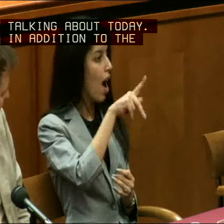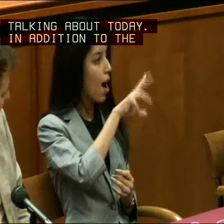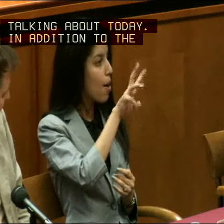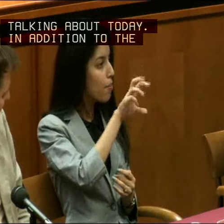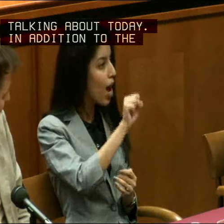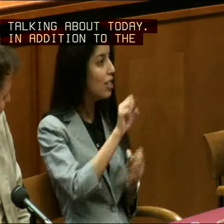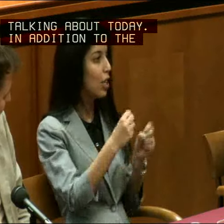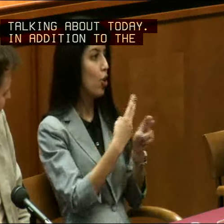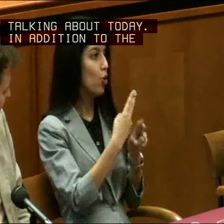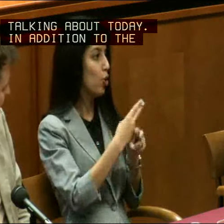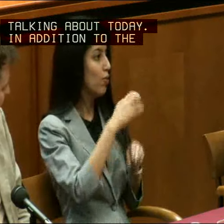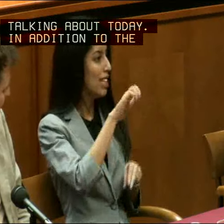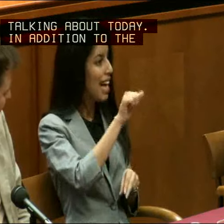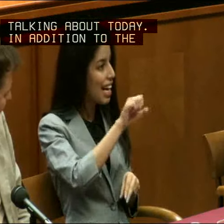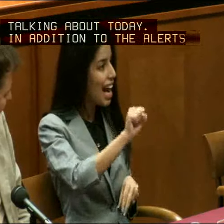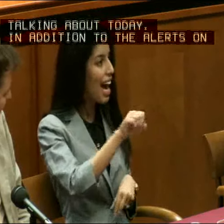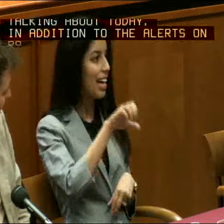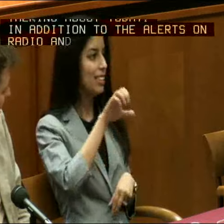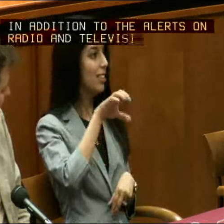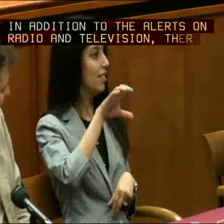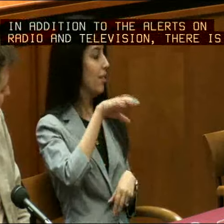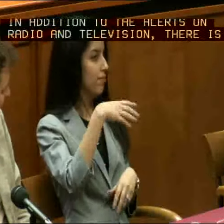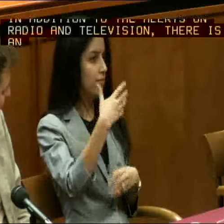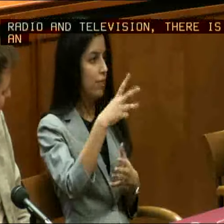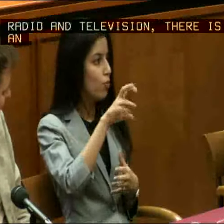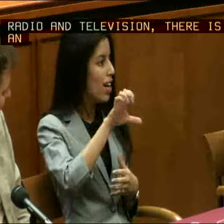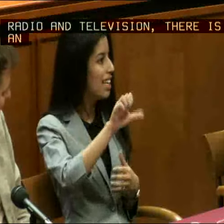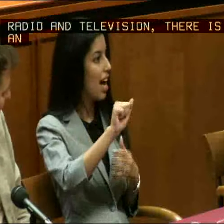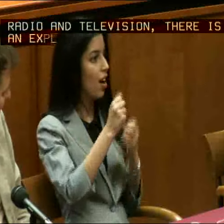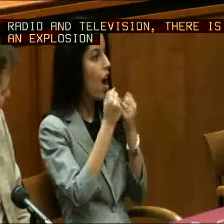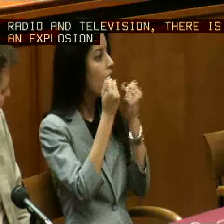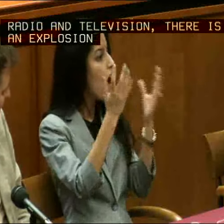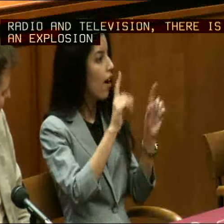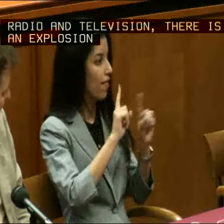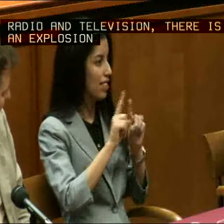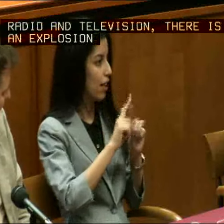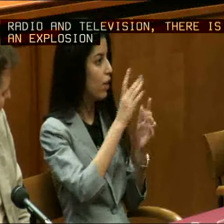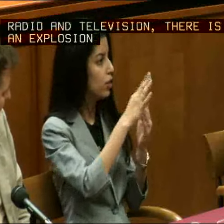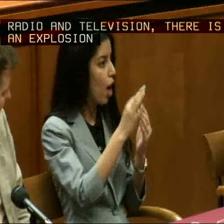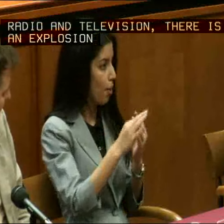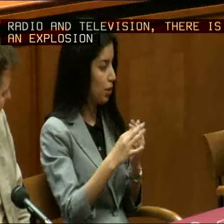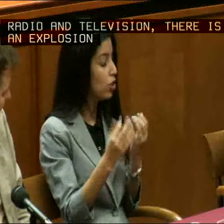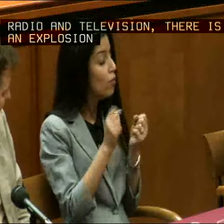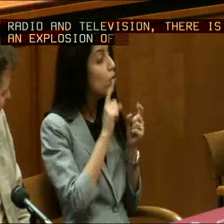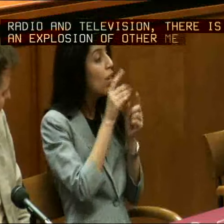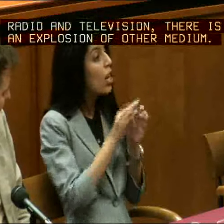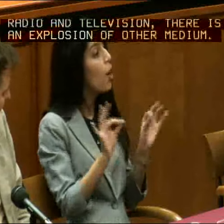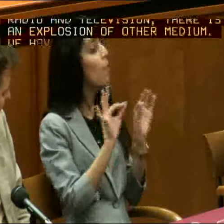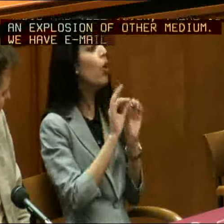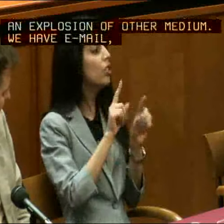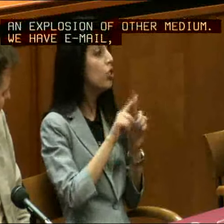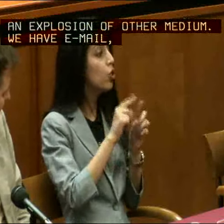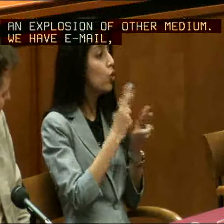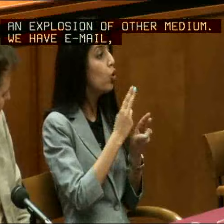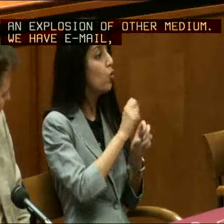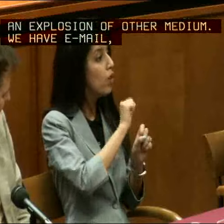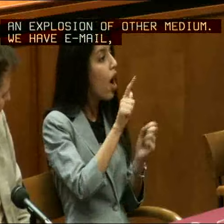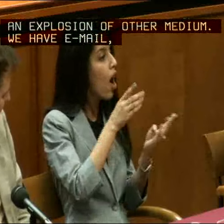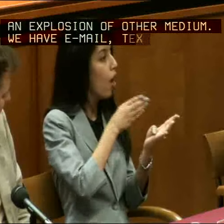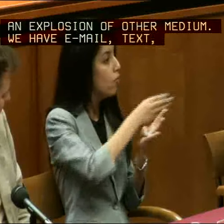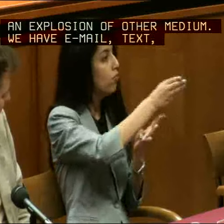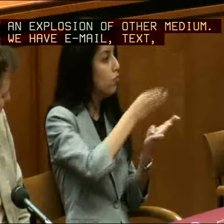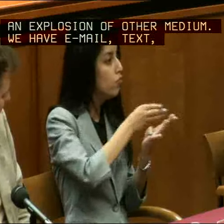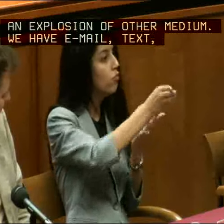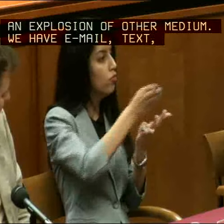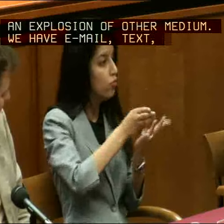variety of apps. Through the use of iPause, we can receive emergency alerts, wireless emergency alerts,